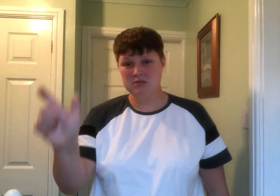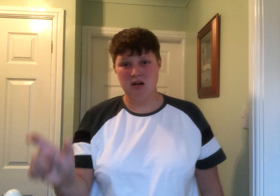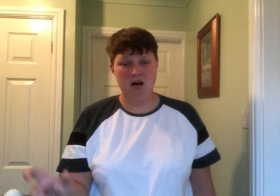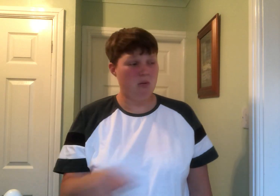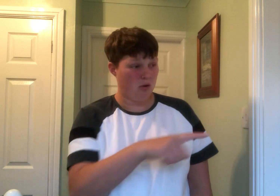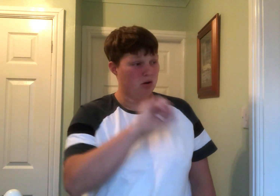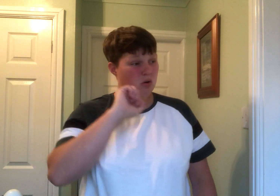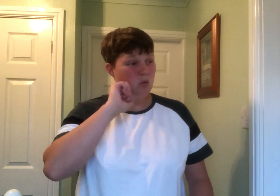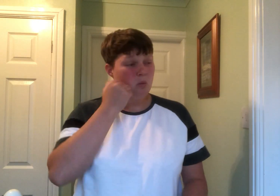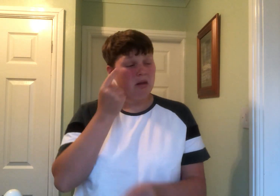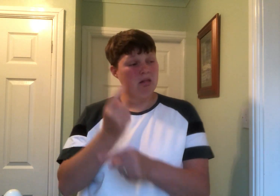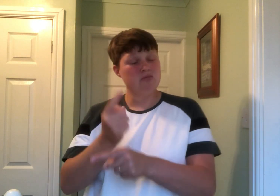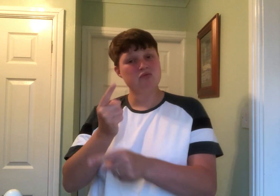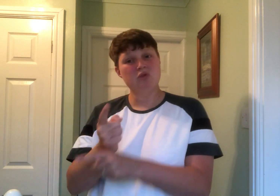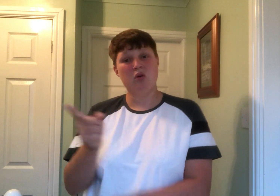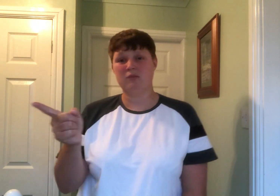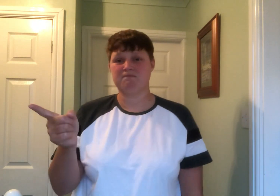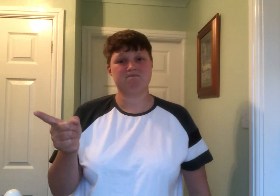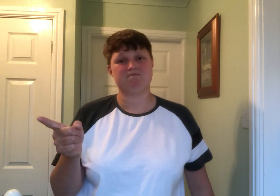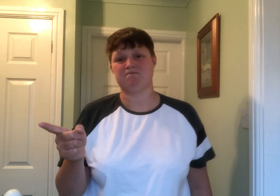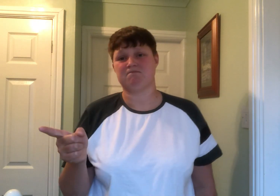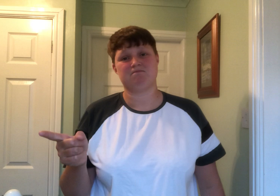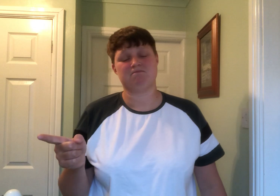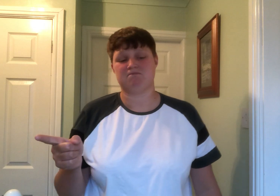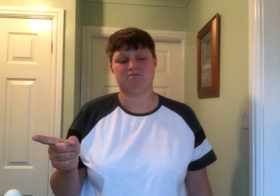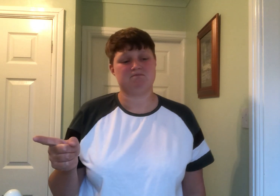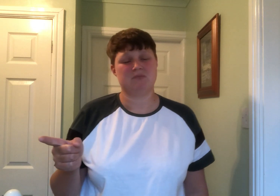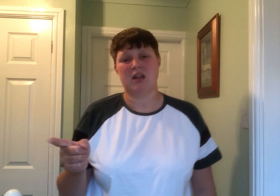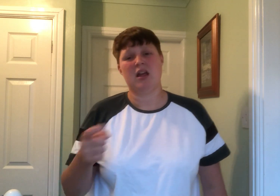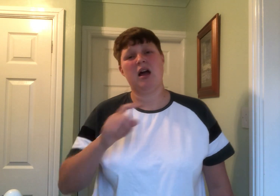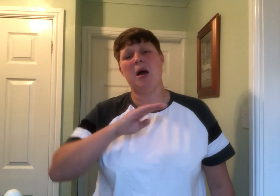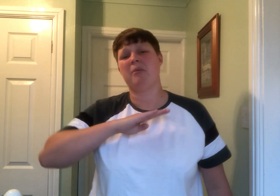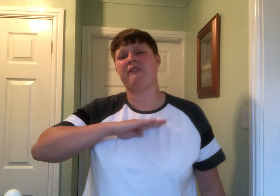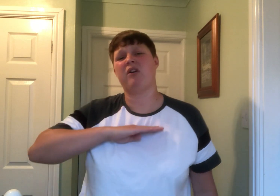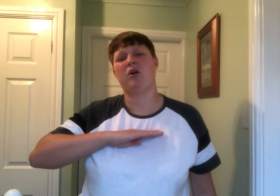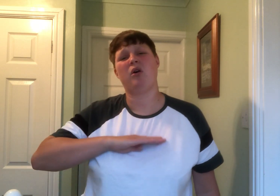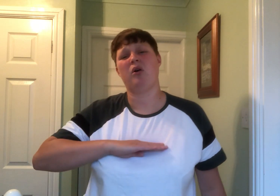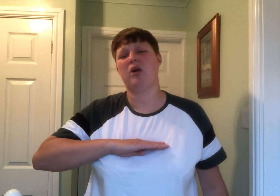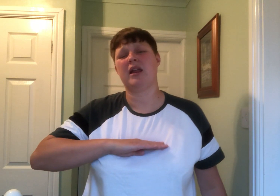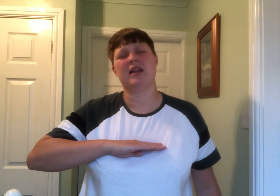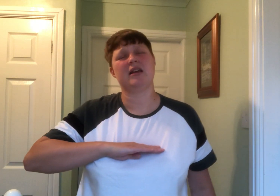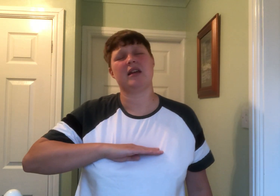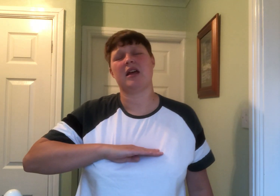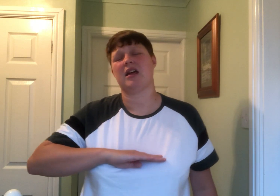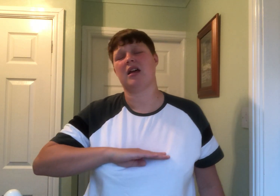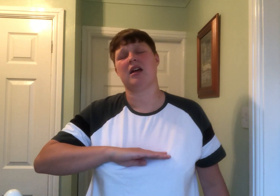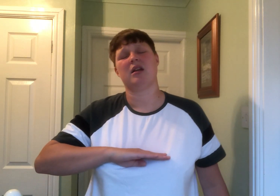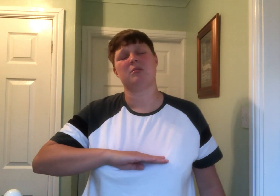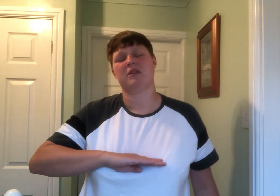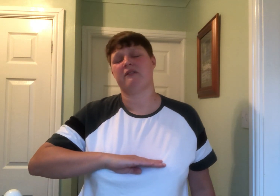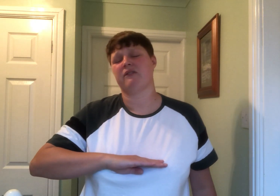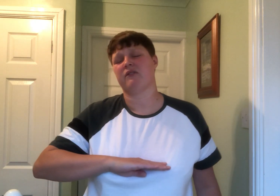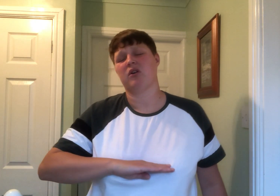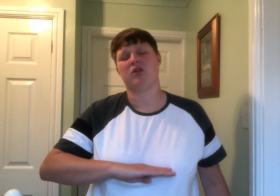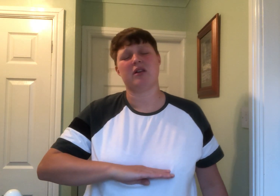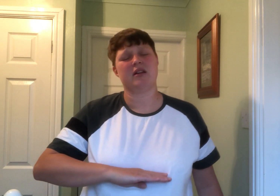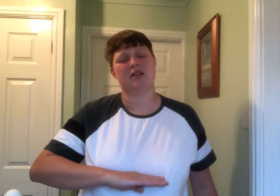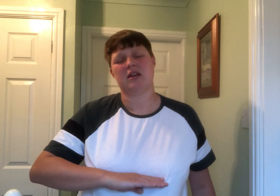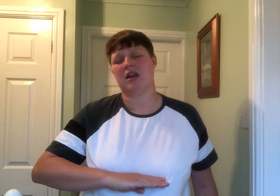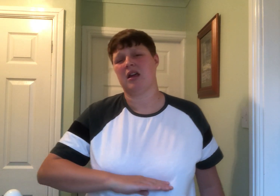someone you won't talk about? I'm falling again I'm falling again